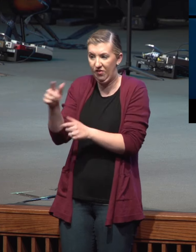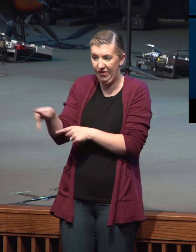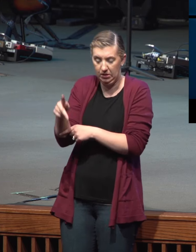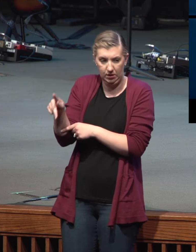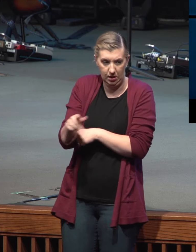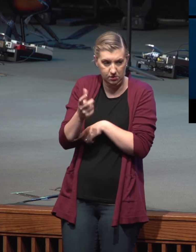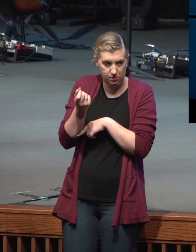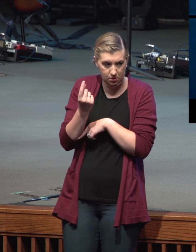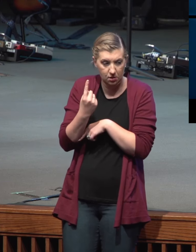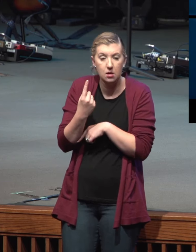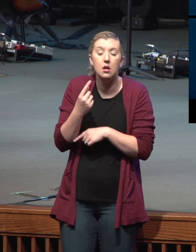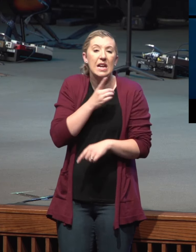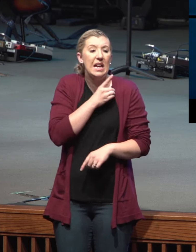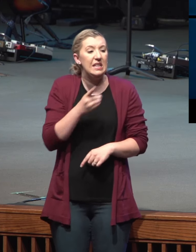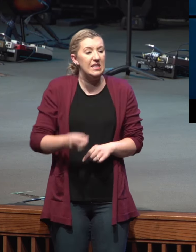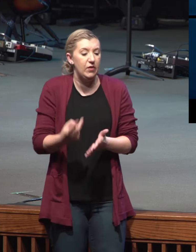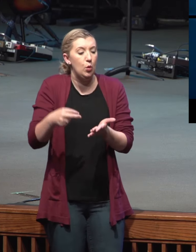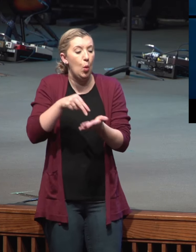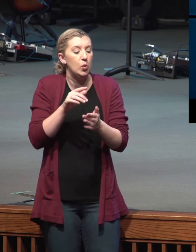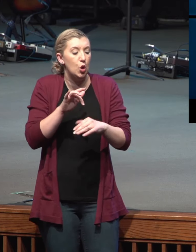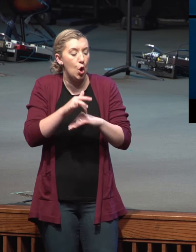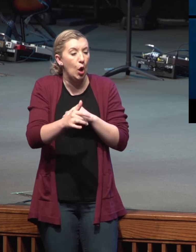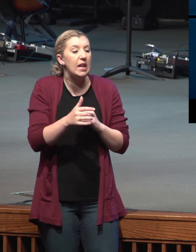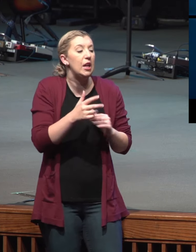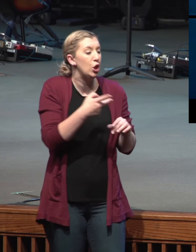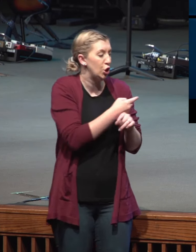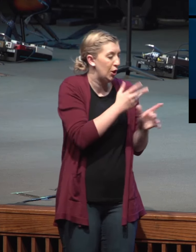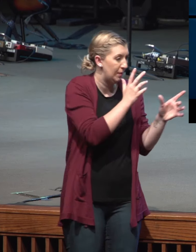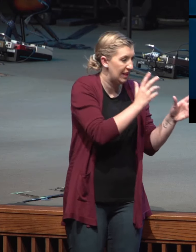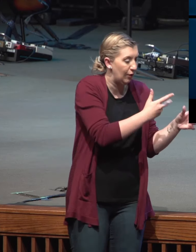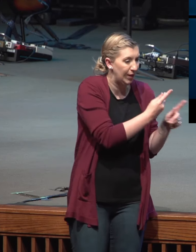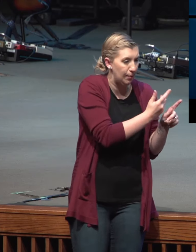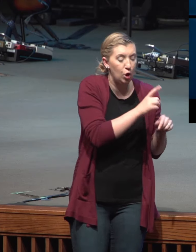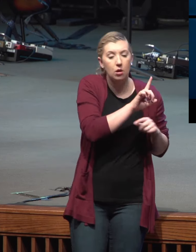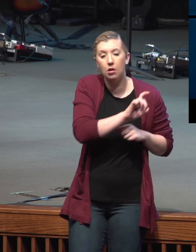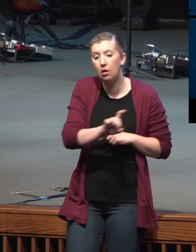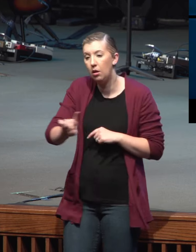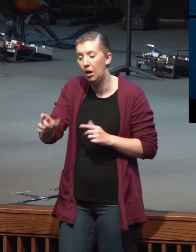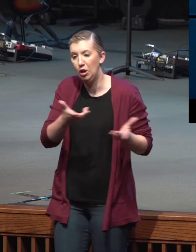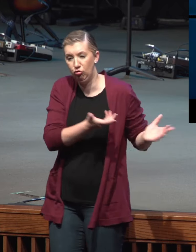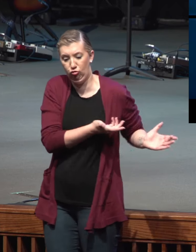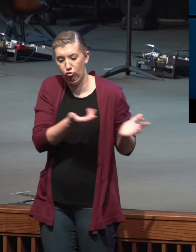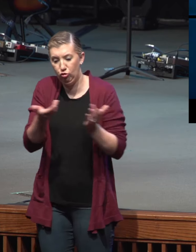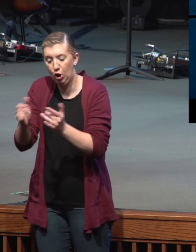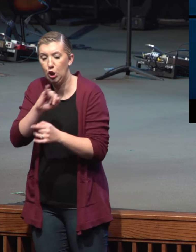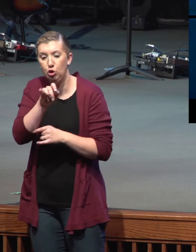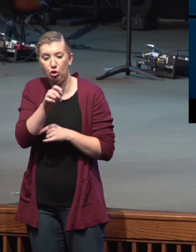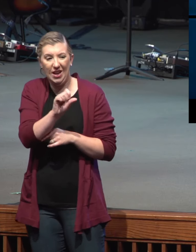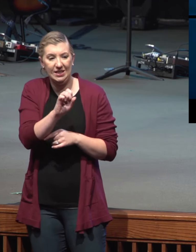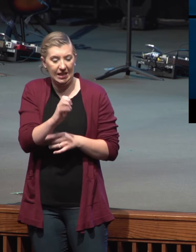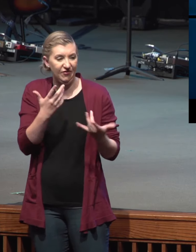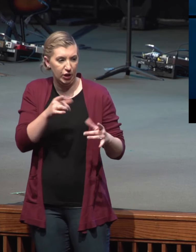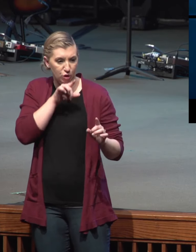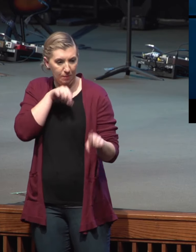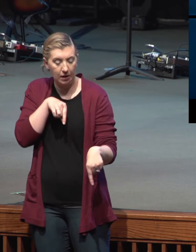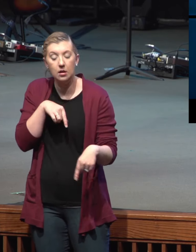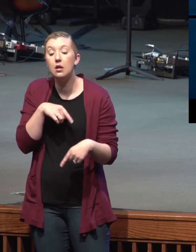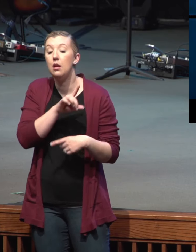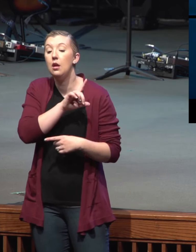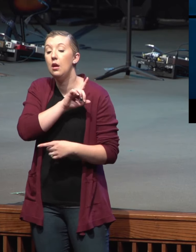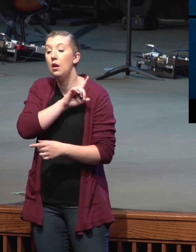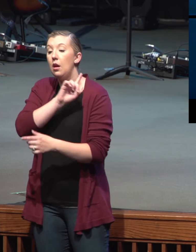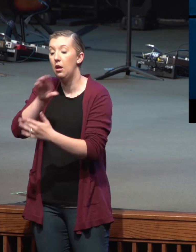Philistines. And David rose early in the morning and left the sheep with a keeper and took the provisions and went as Jesse had commanded him. And he